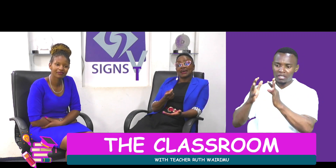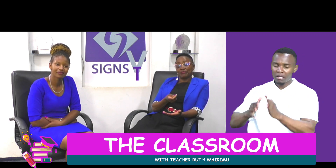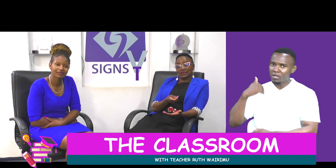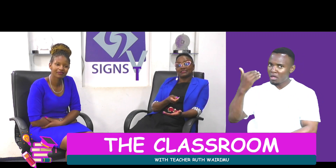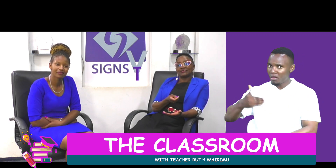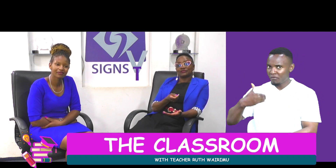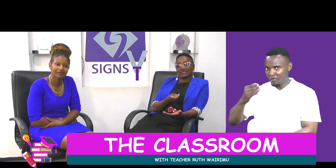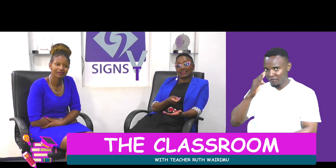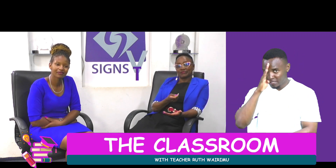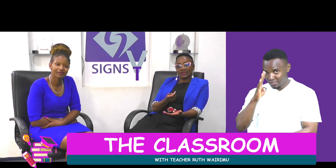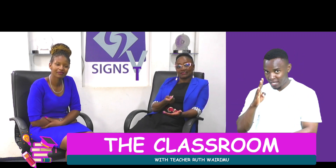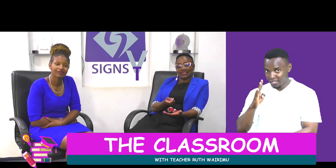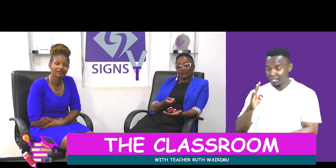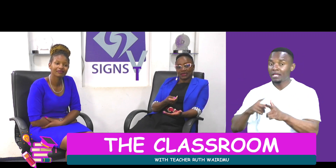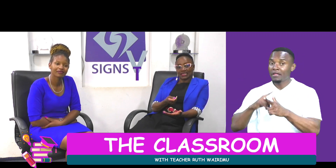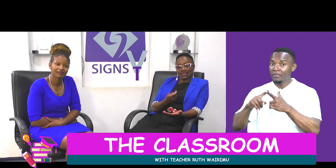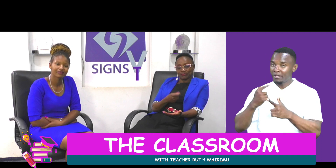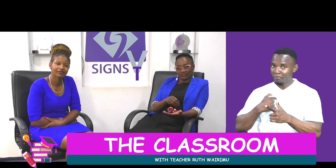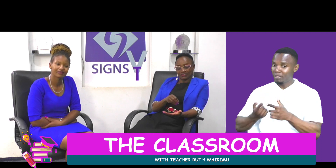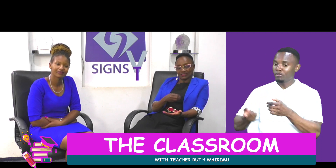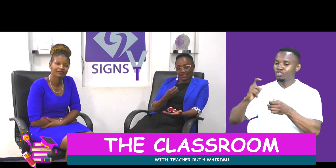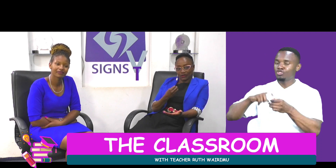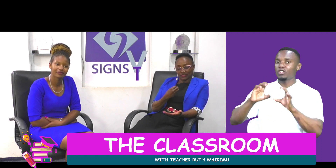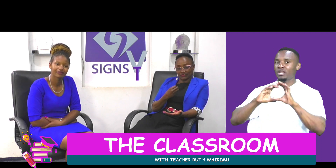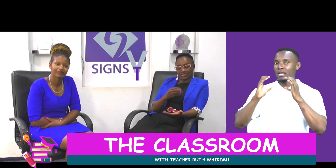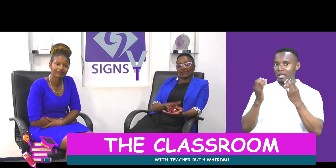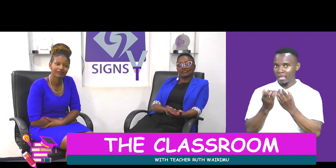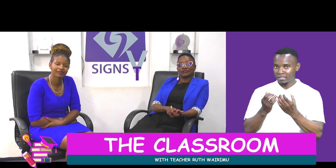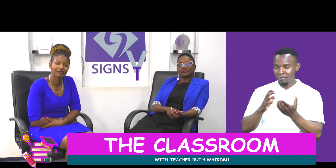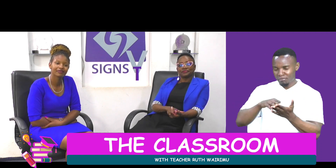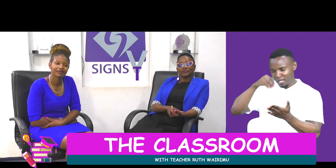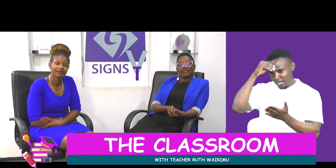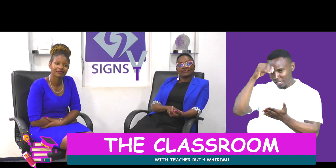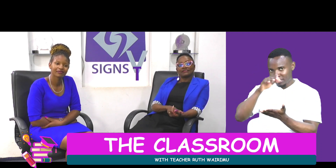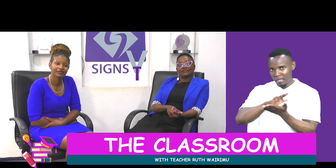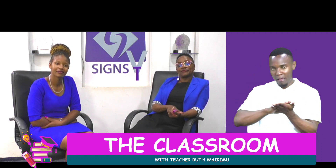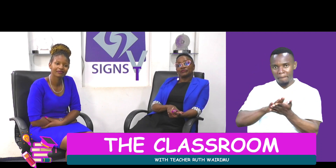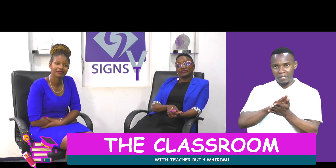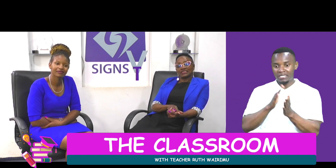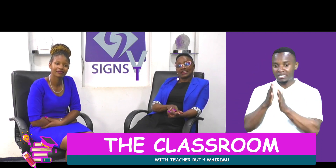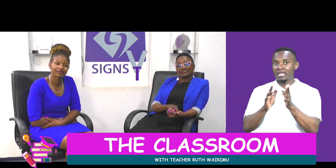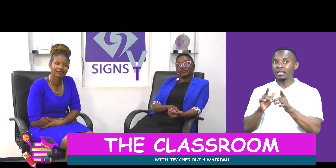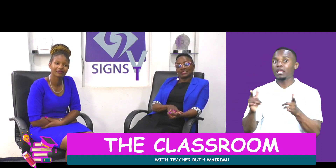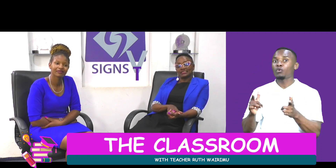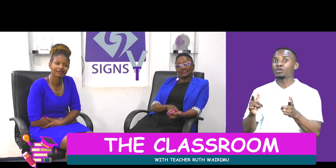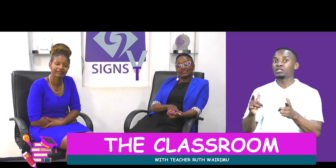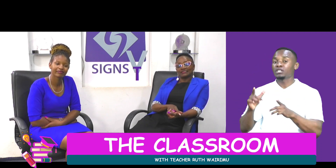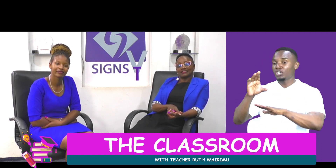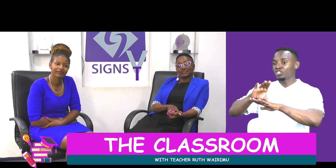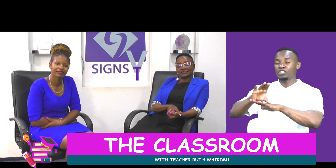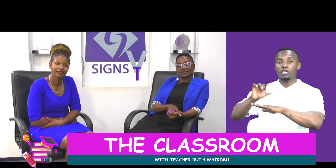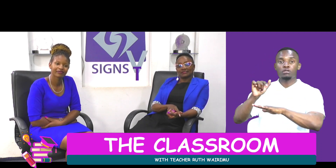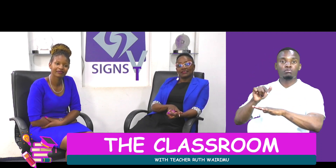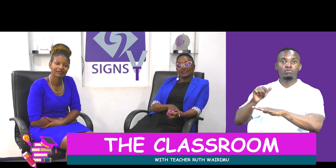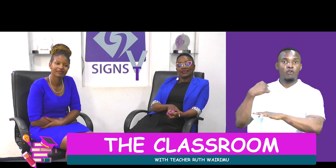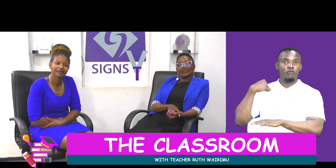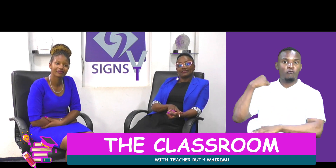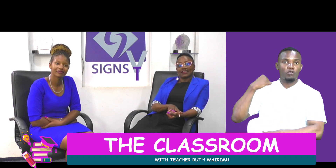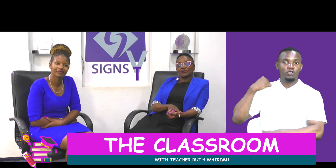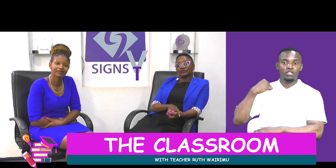I happened to start my basic sign language class. The church volunteered to train